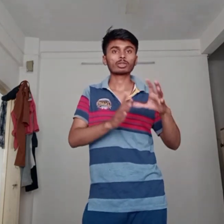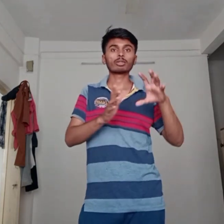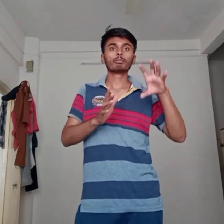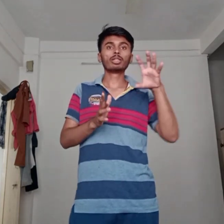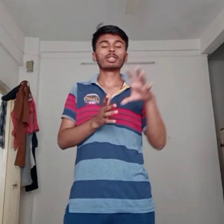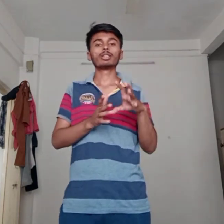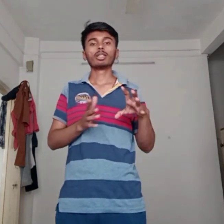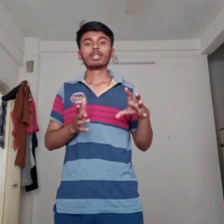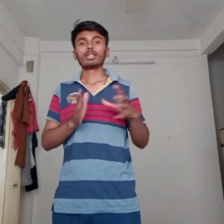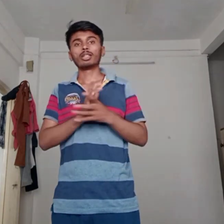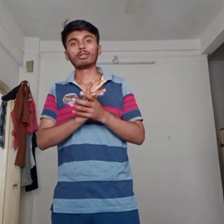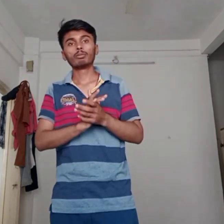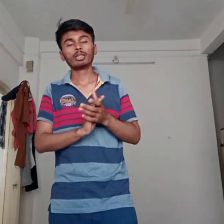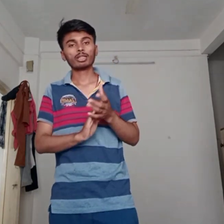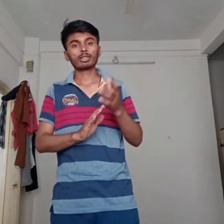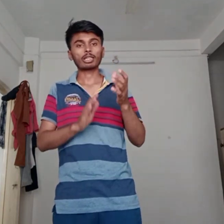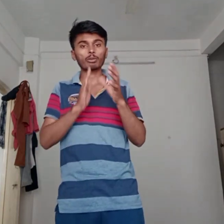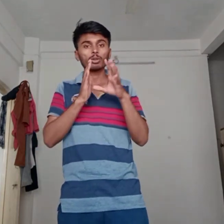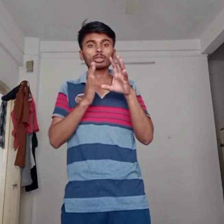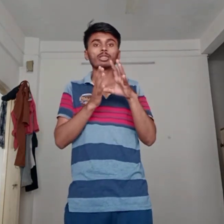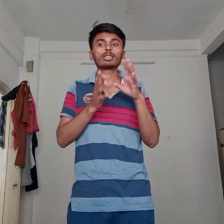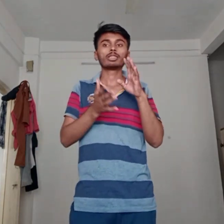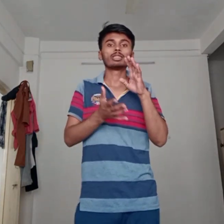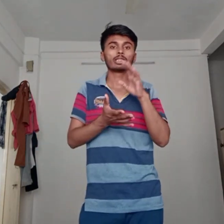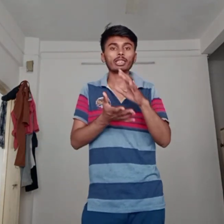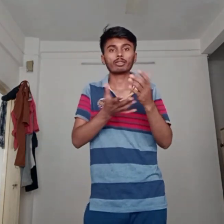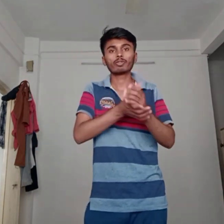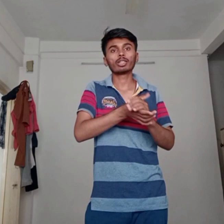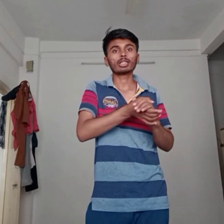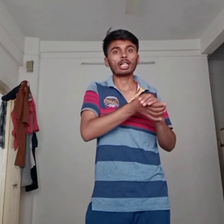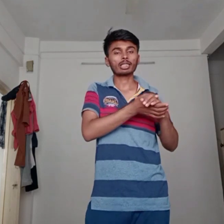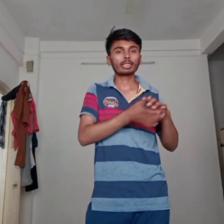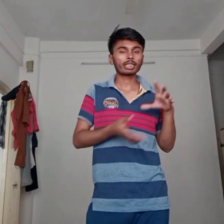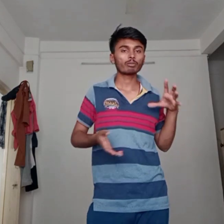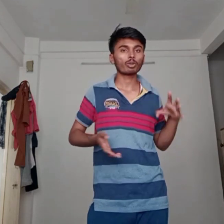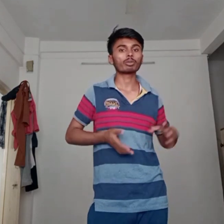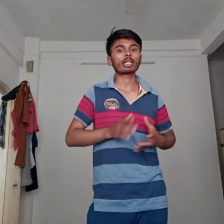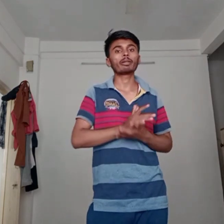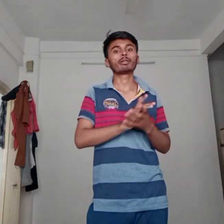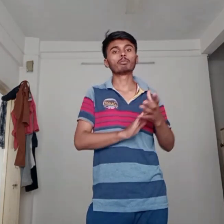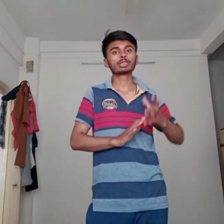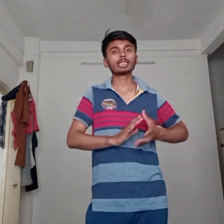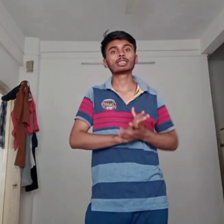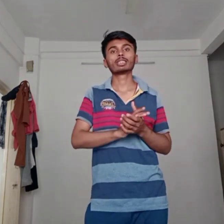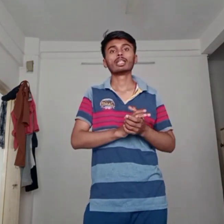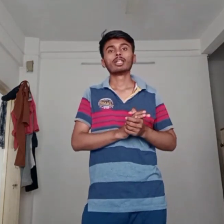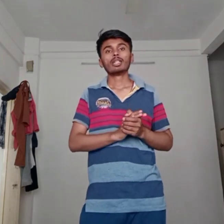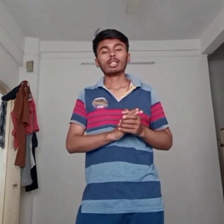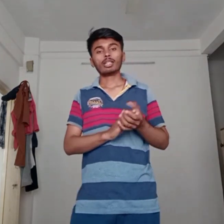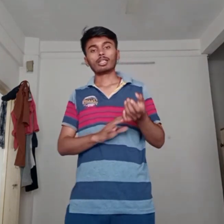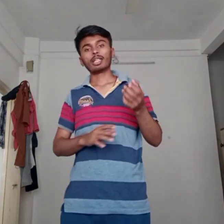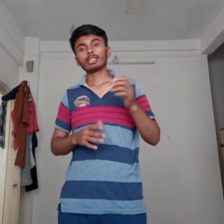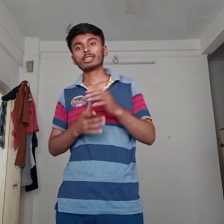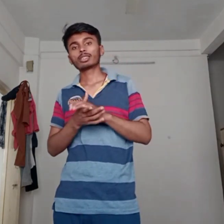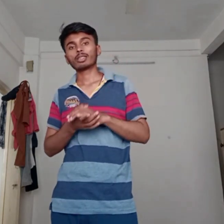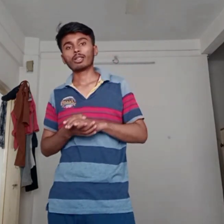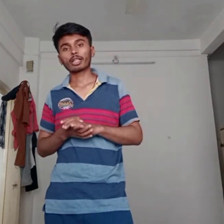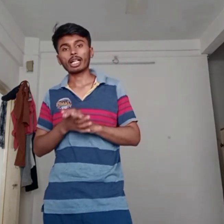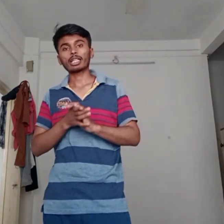dioxide carbon dioxide generated blood are taken from the cells, and this carried